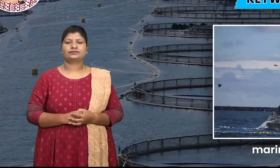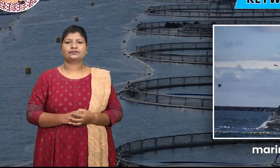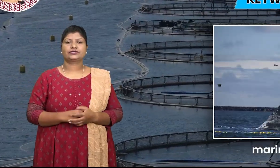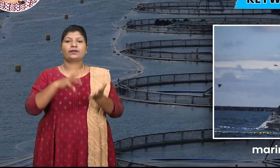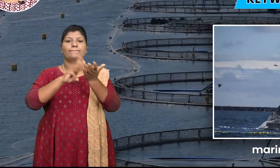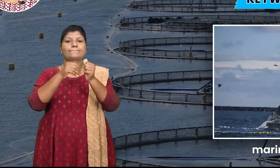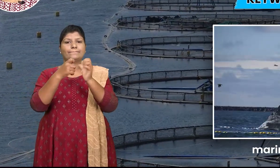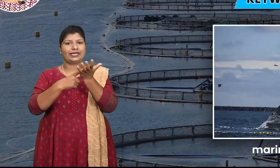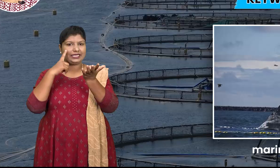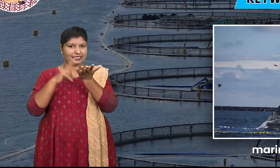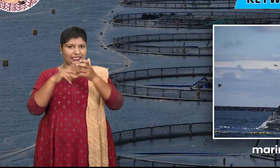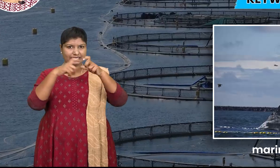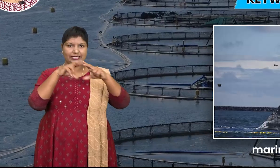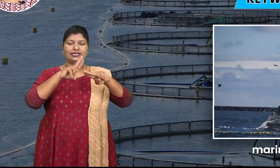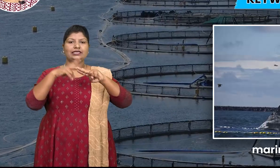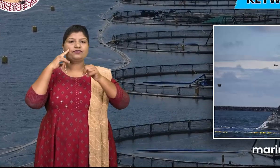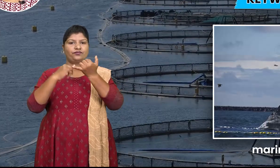marine fisheries,